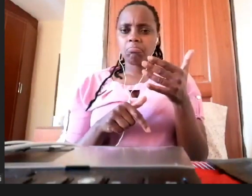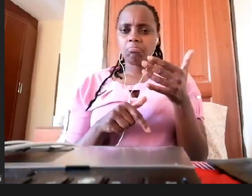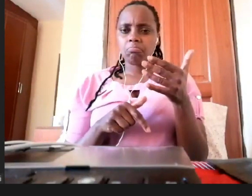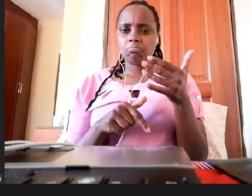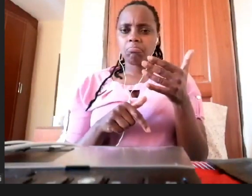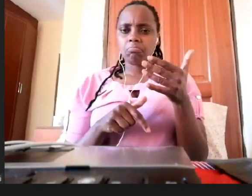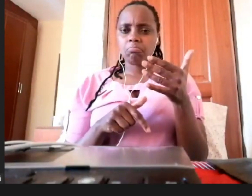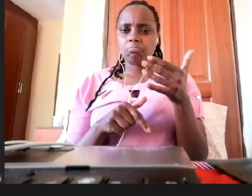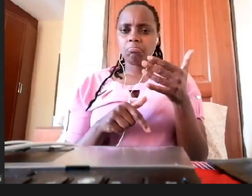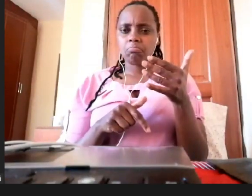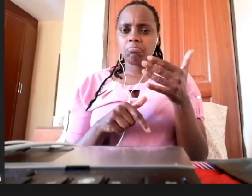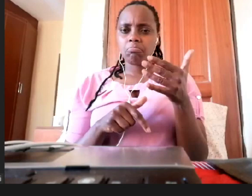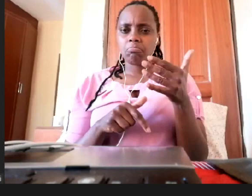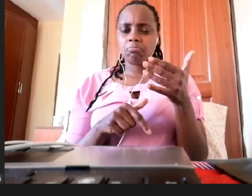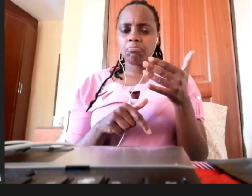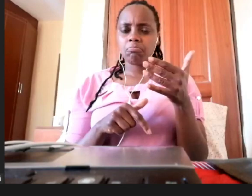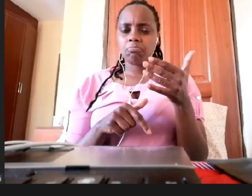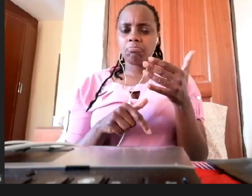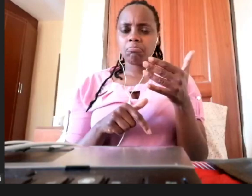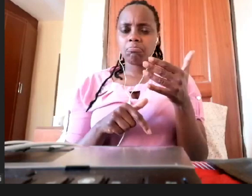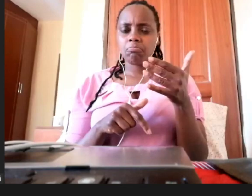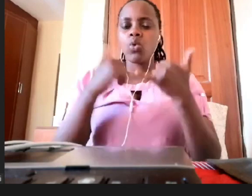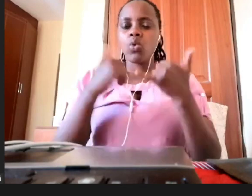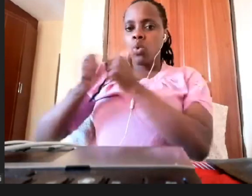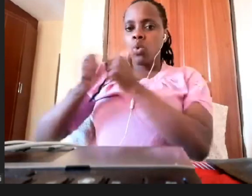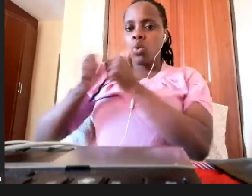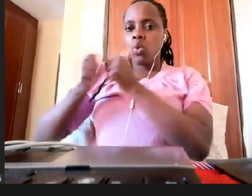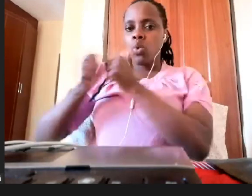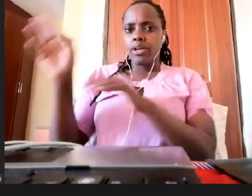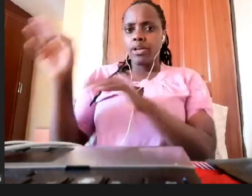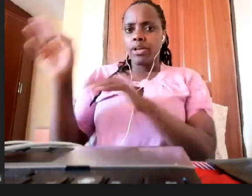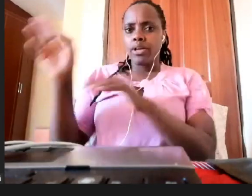the engaging with children using